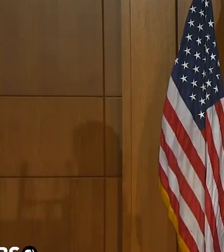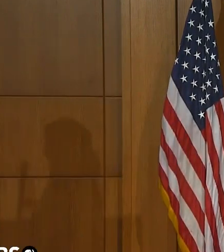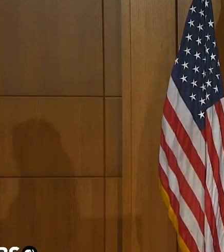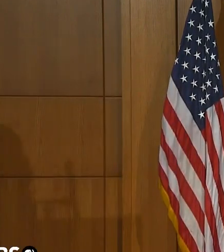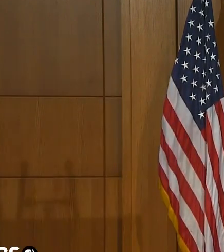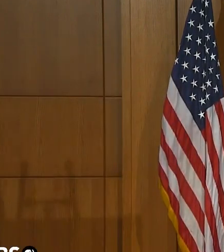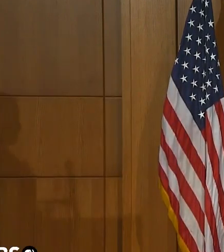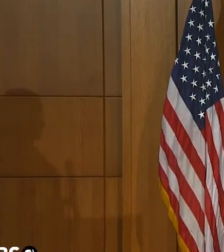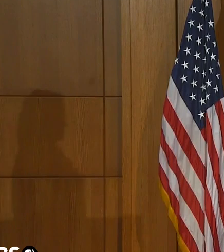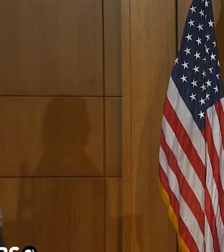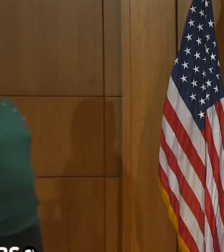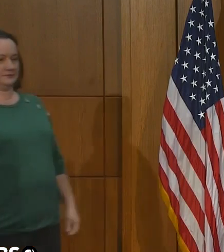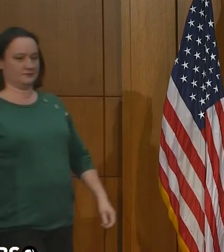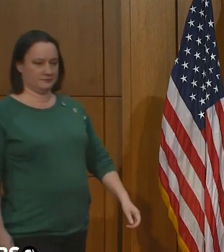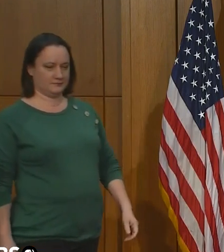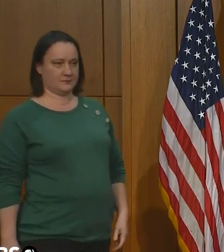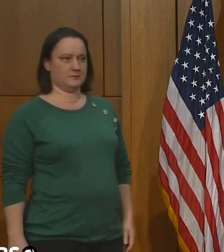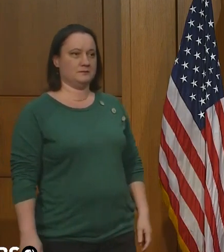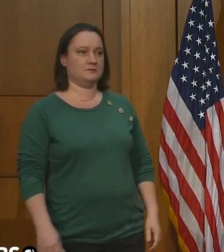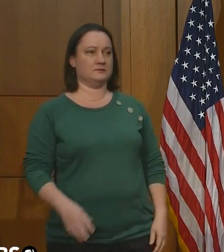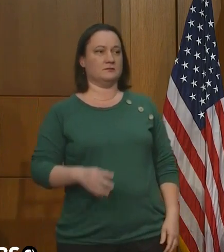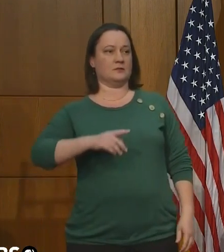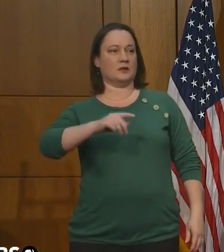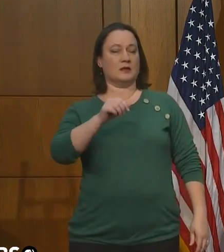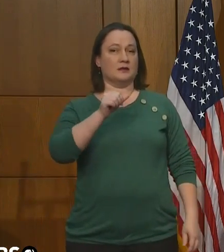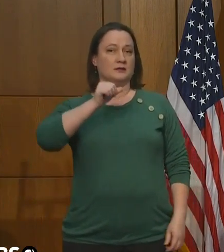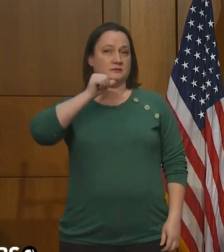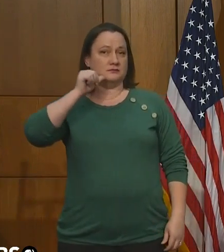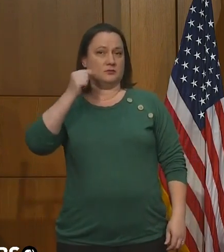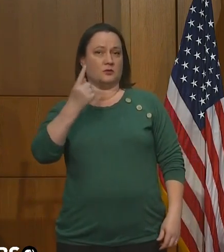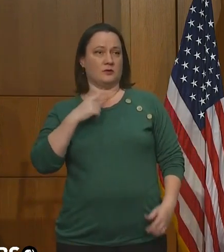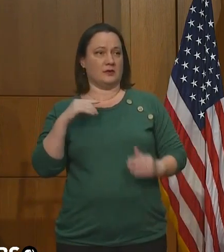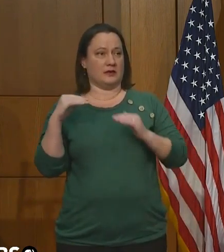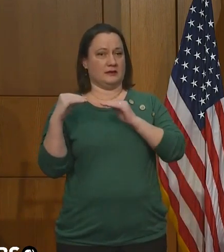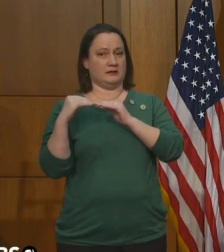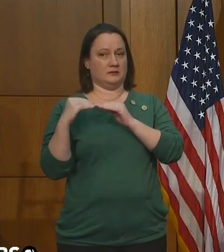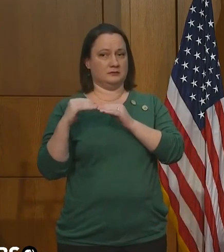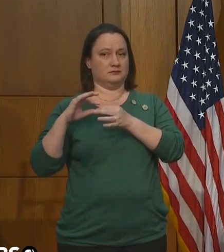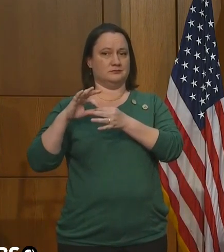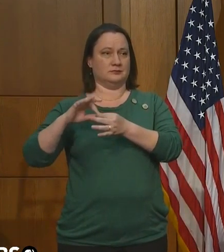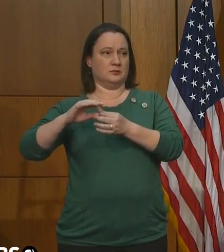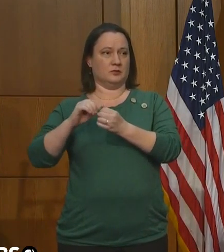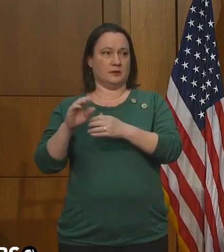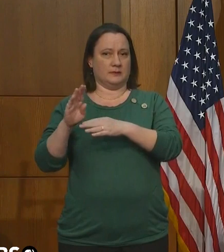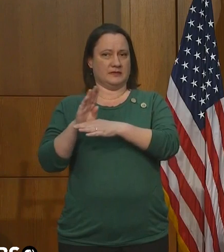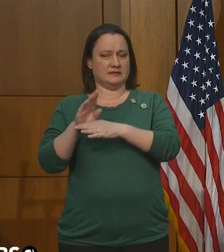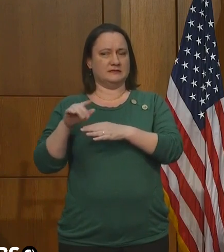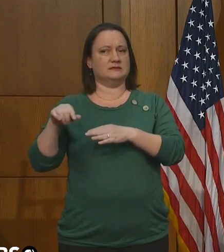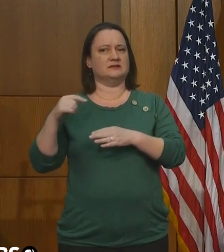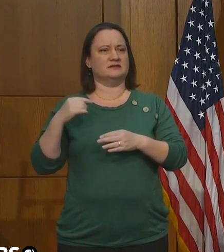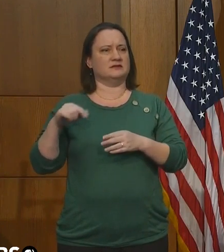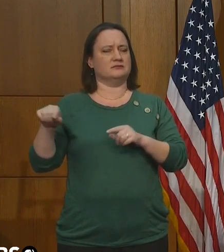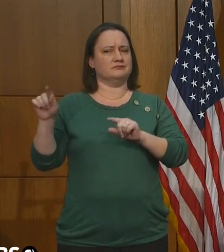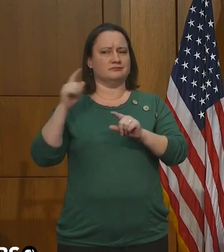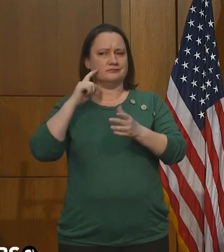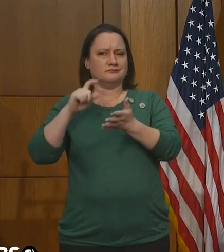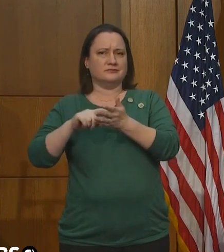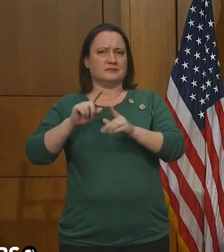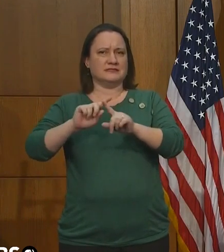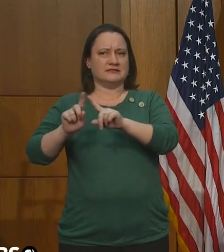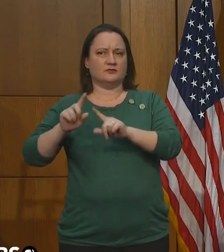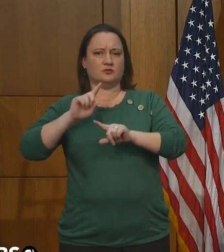Governor, yesterday one of my colleagues, Karina, interviewed a number of businesses with varying responses about the mask enforcement. Some will,